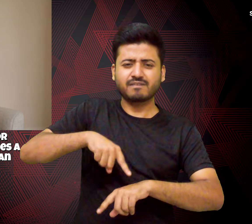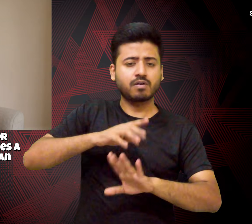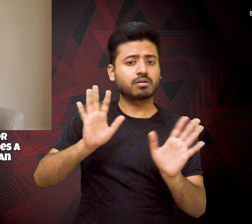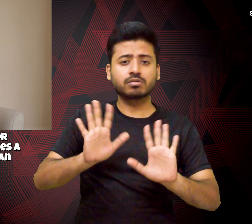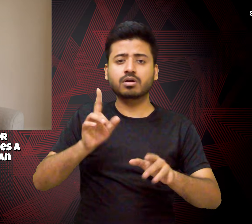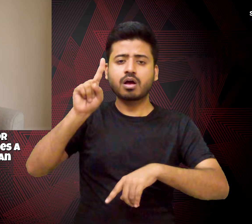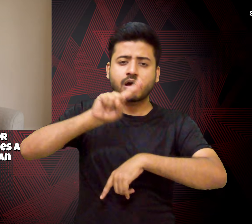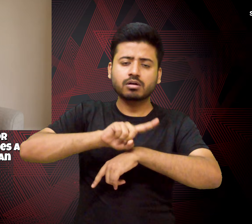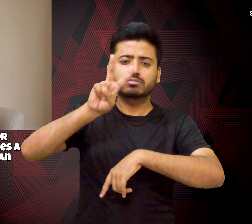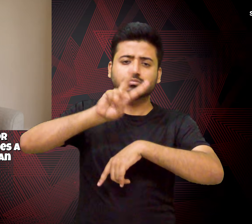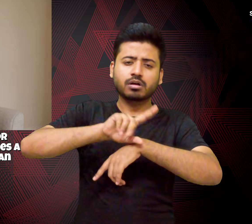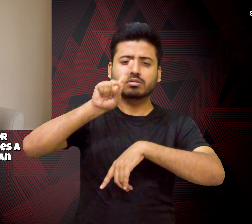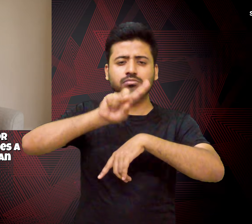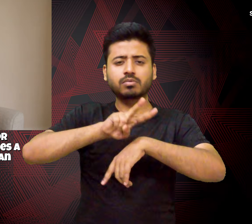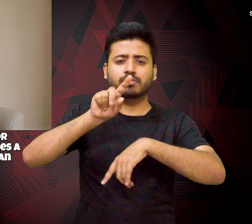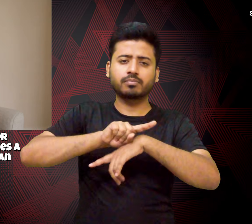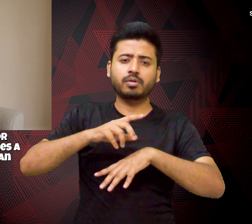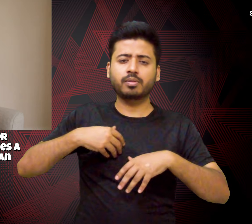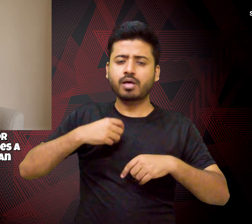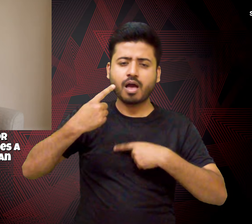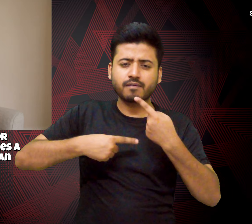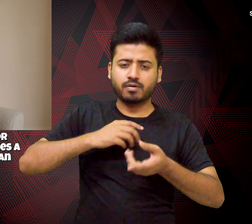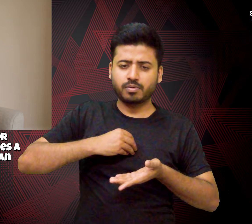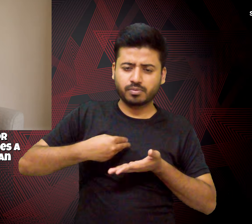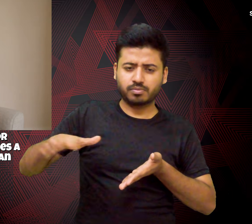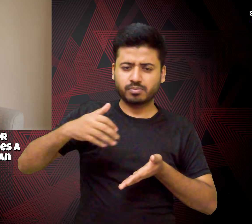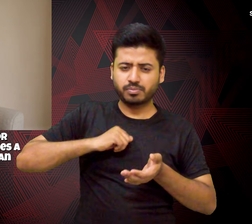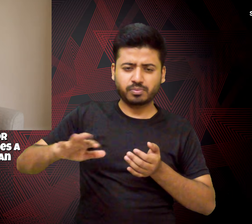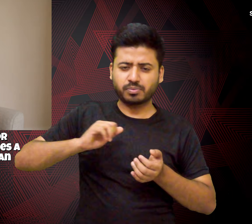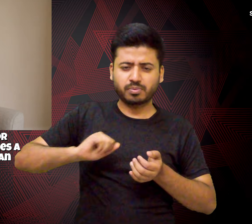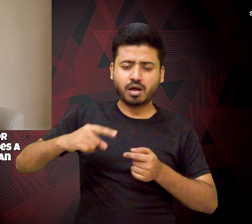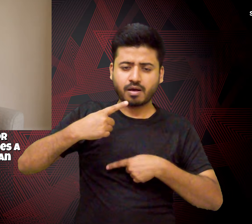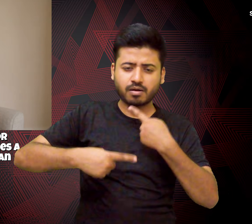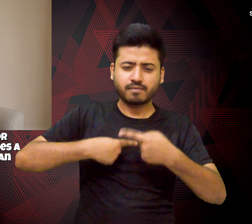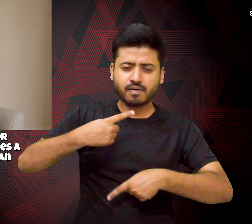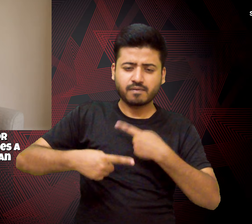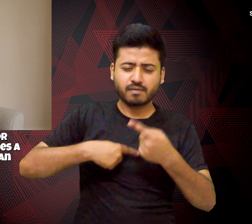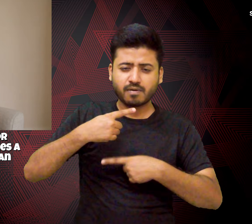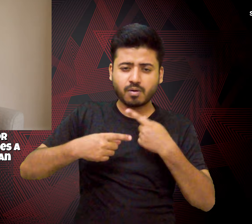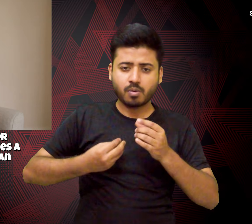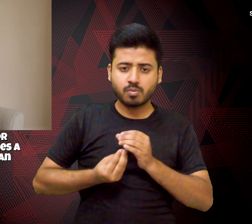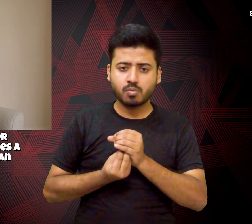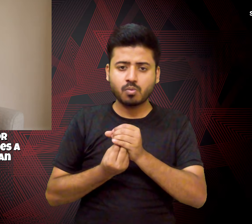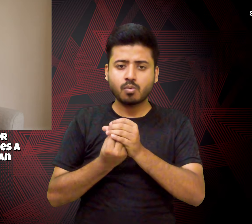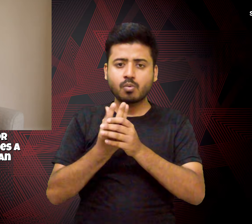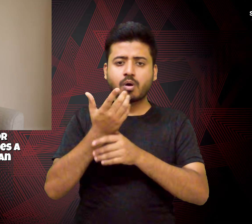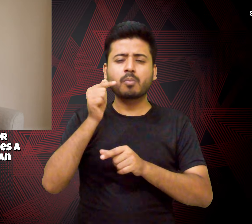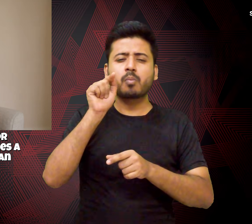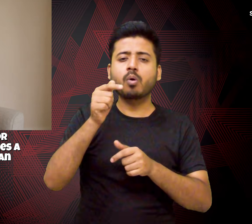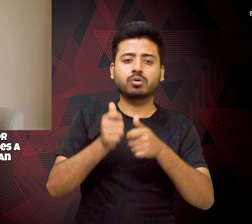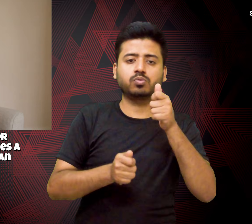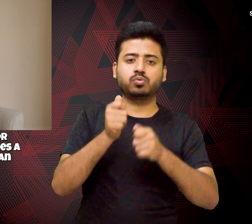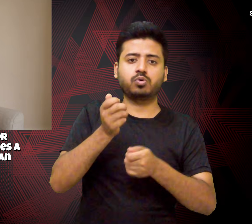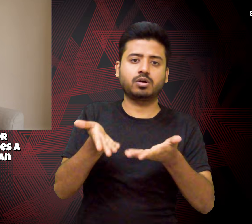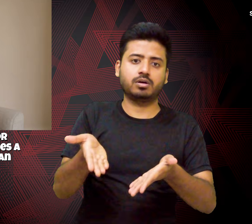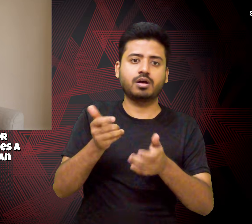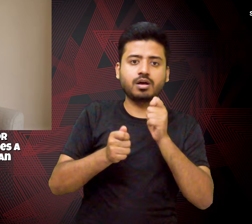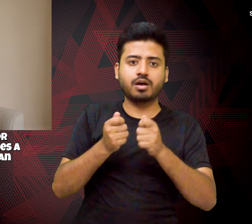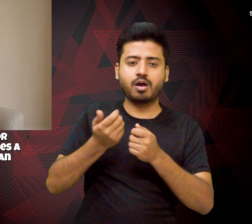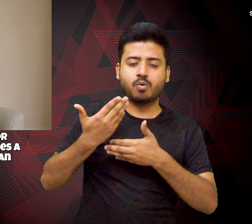promote blood flow, easing inflammation. Support for breastfeeding. By reducing pain and swelling, it can make it easier for mothers to